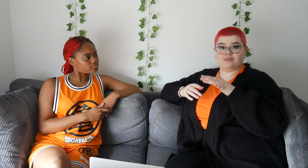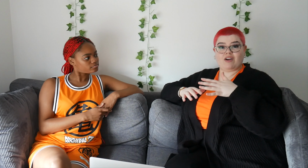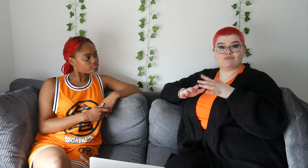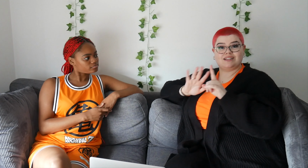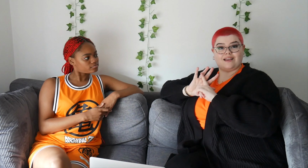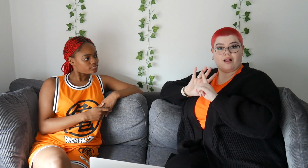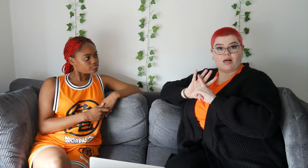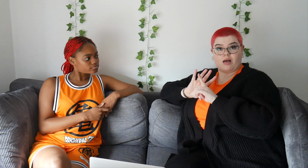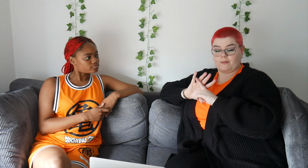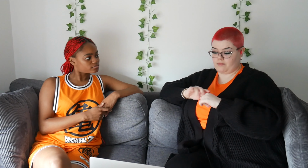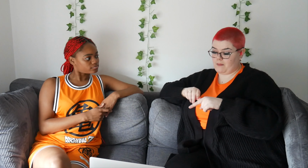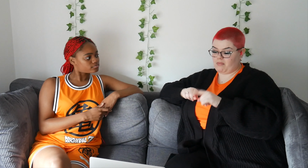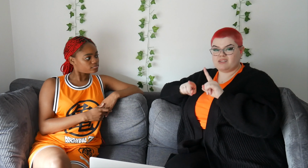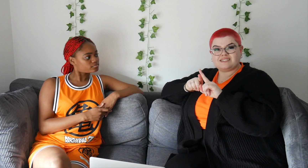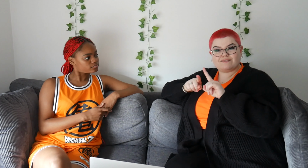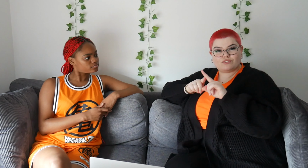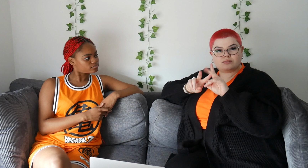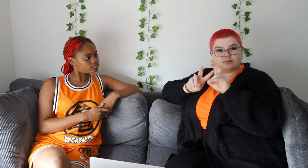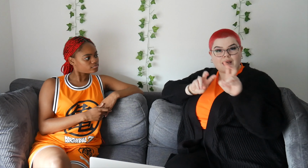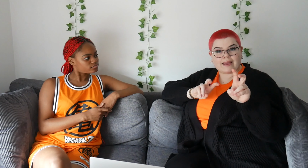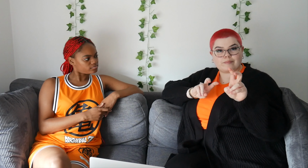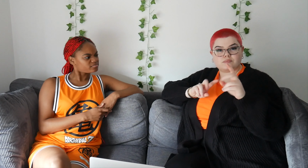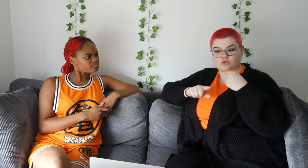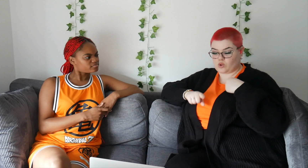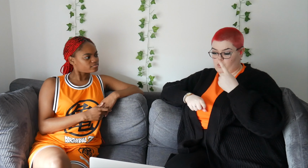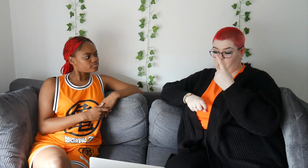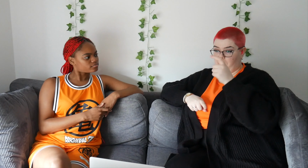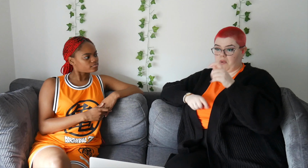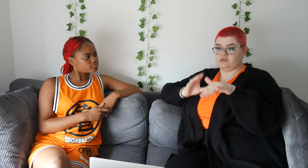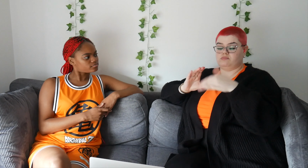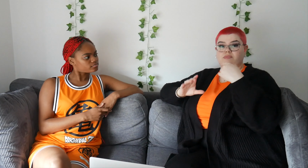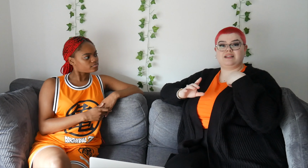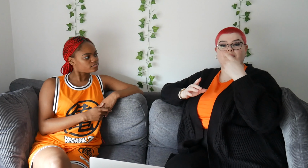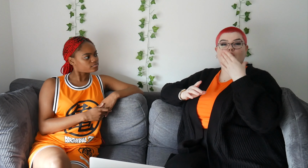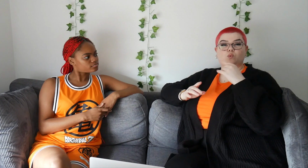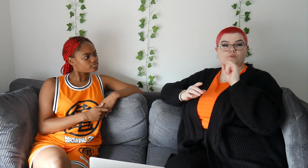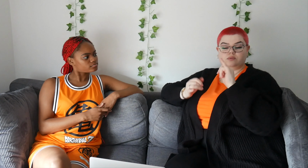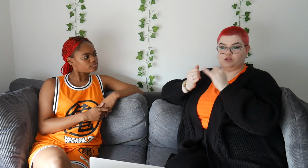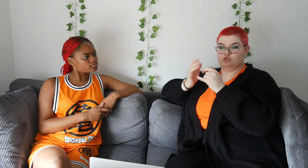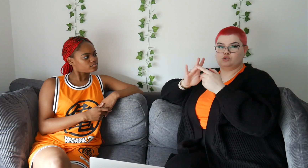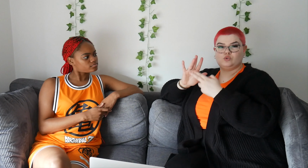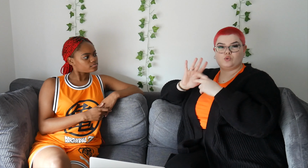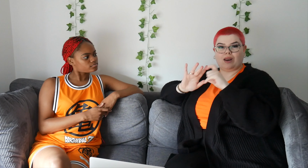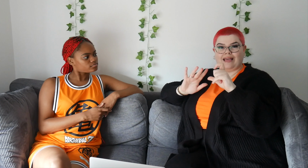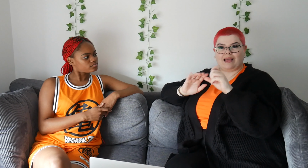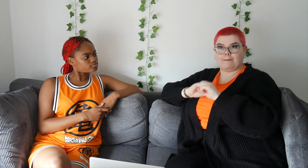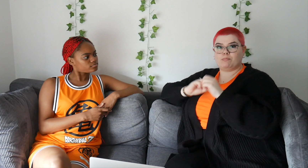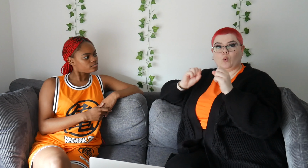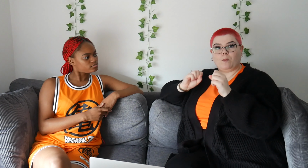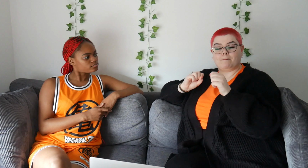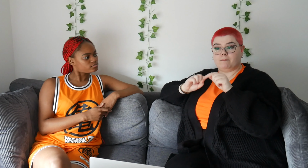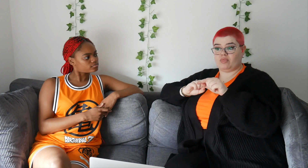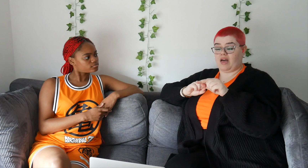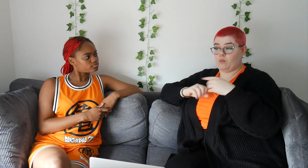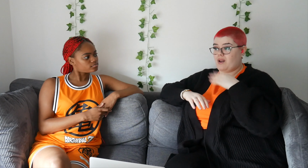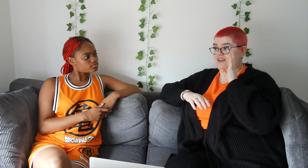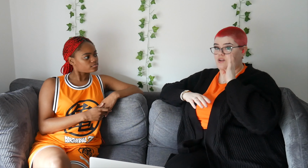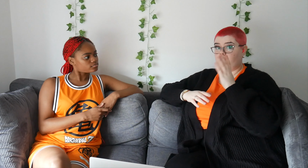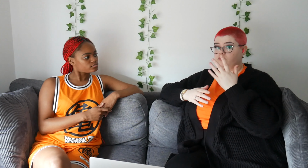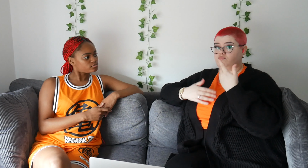vibrating alarm, which is the one like I have, but there's different types. So this one that they've said is Sonic Boom, and I've actually heard about